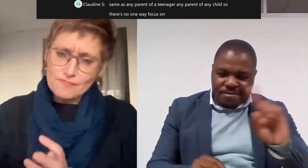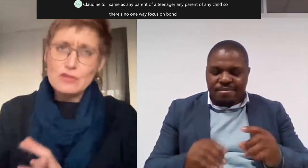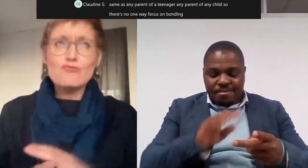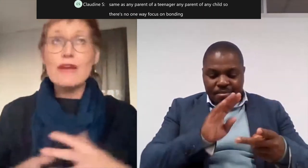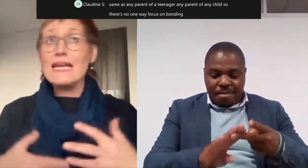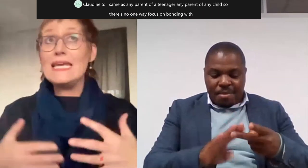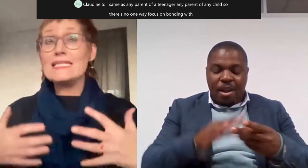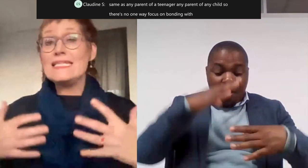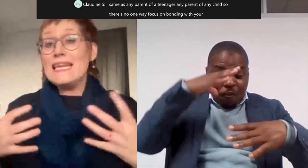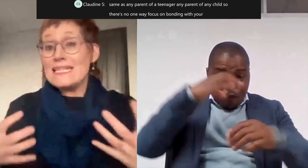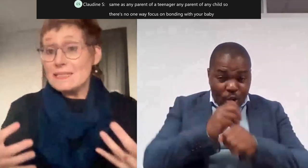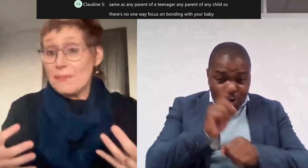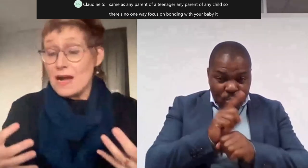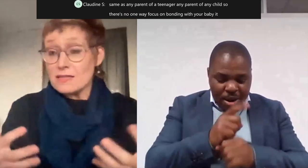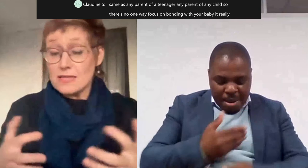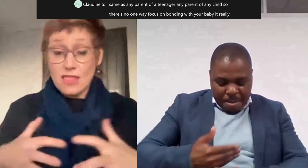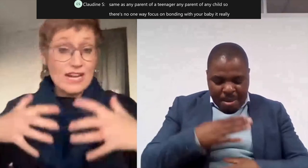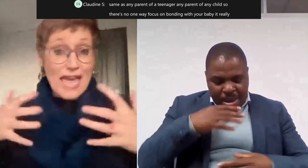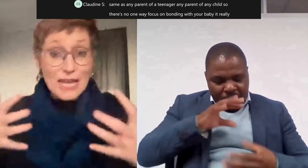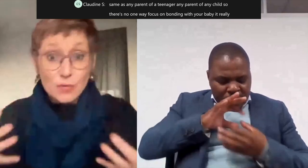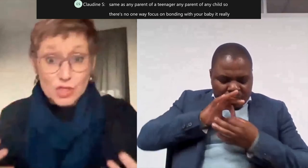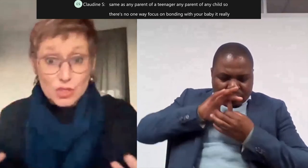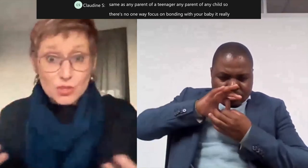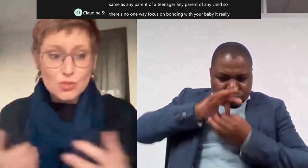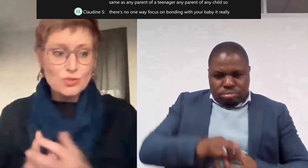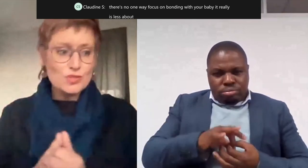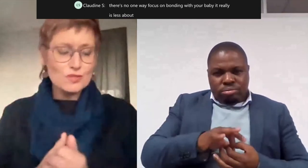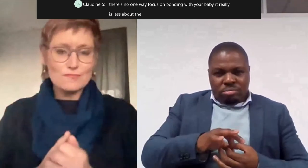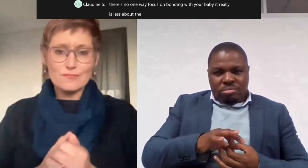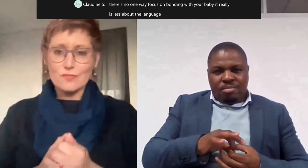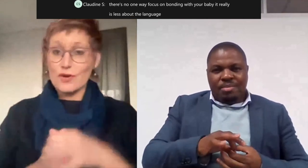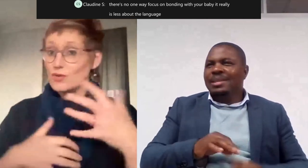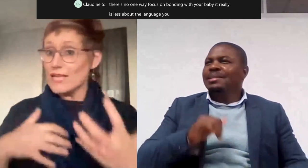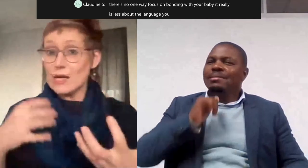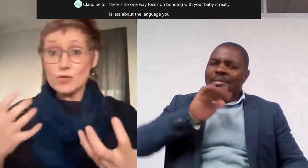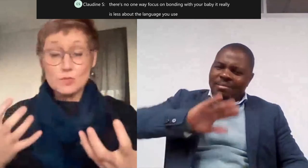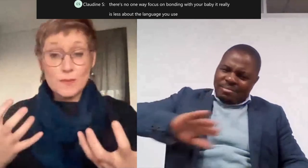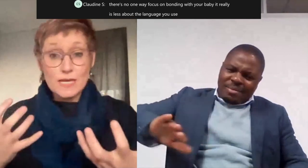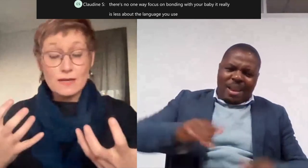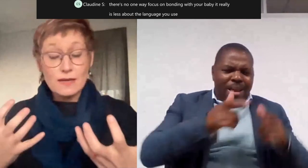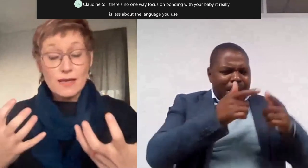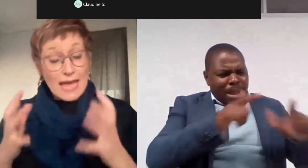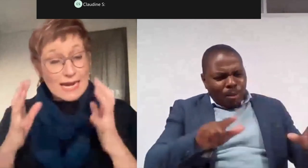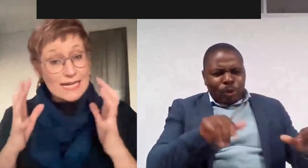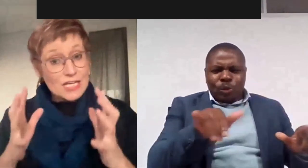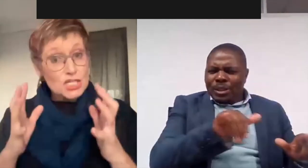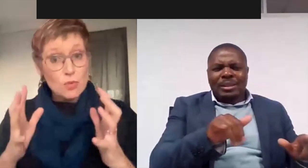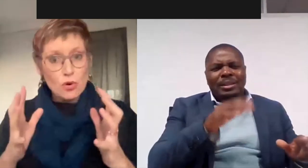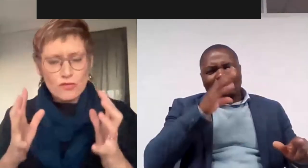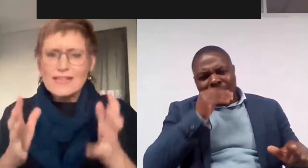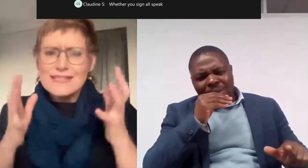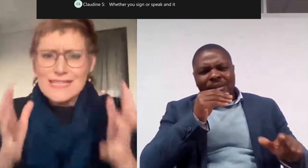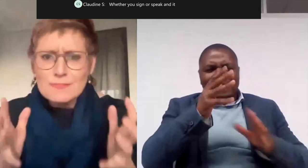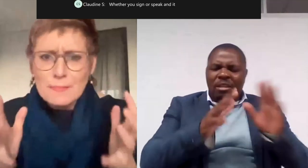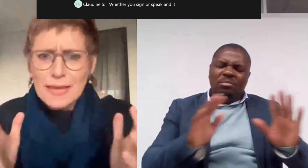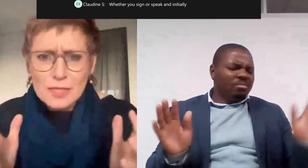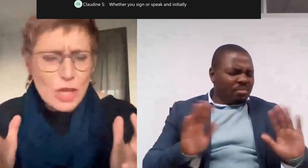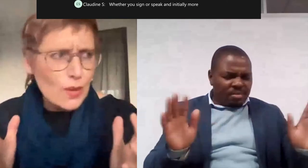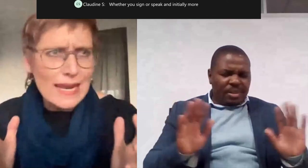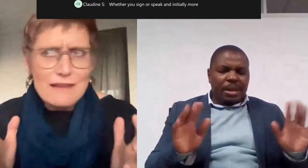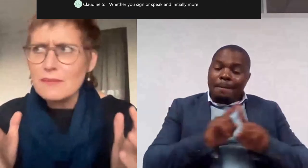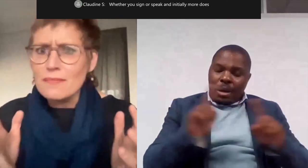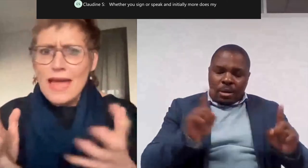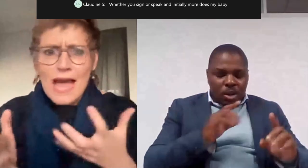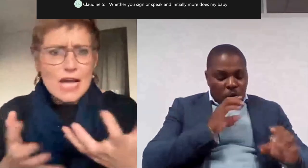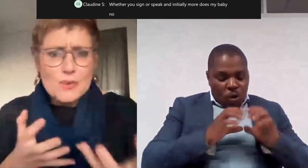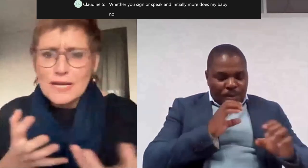baby. It really is less about the language you use, whether you sign or speak, and initially more, does my baby know